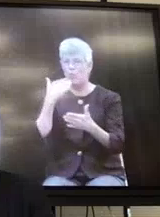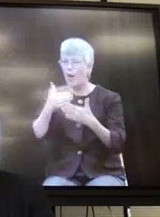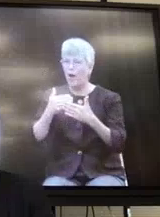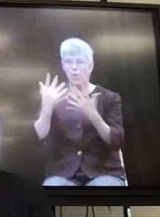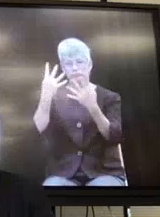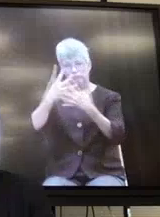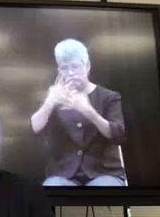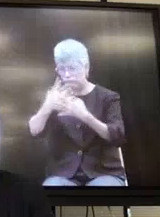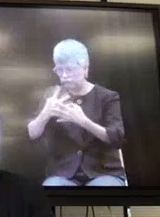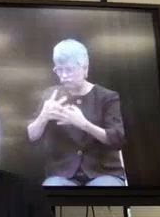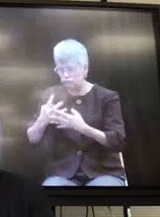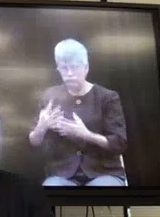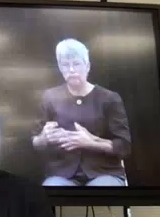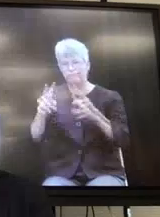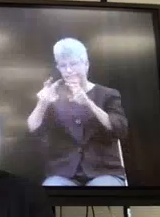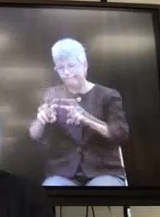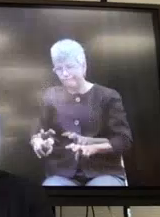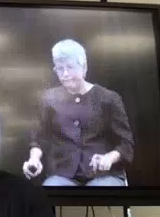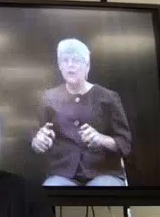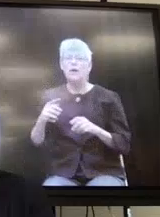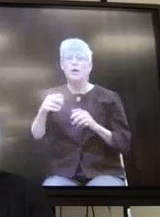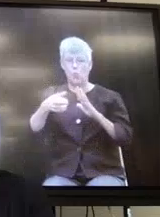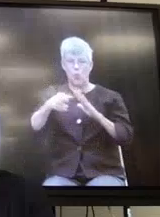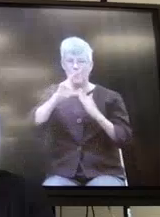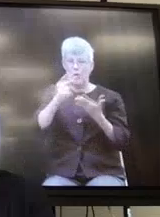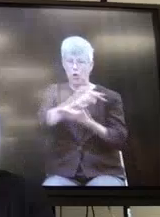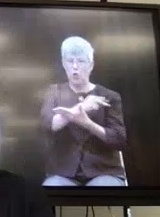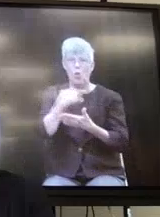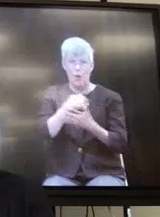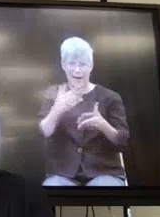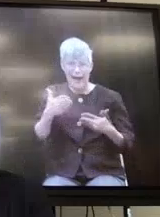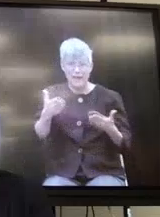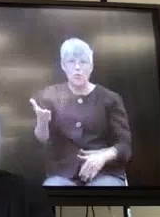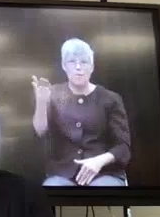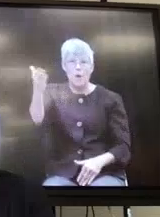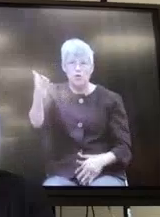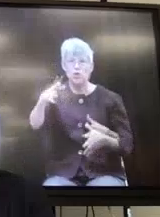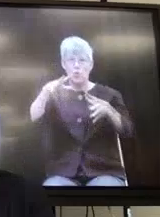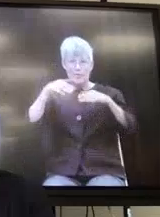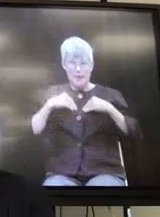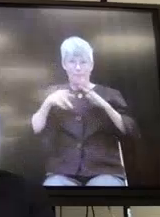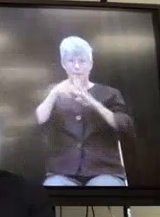are ready to ask for a motion to accept these policies as written.